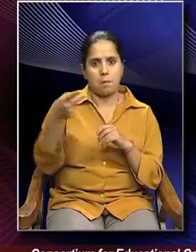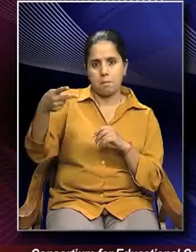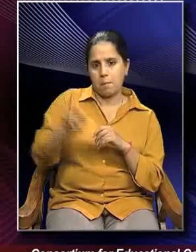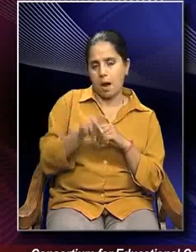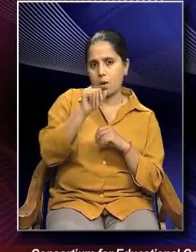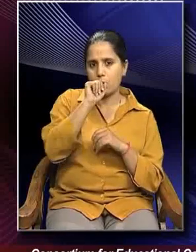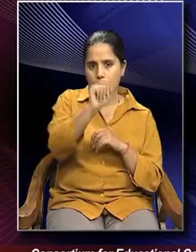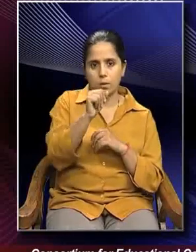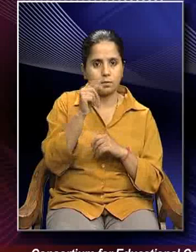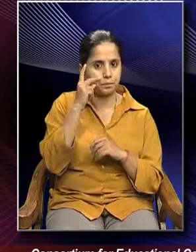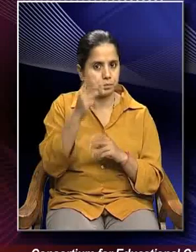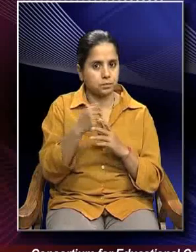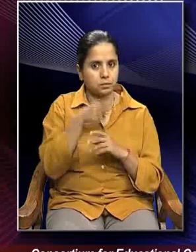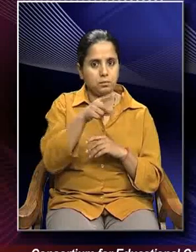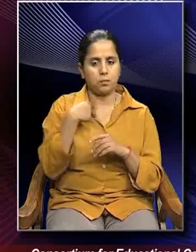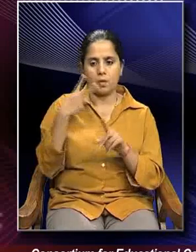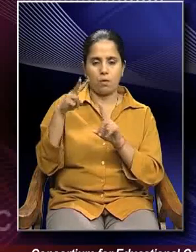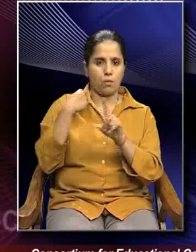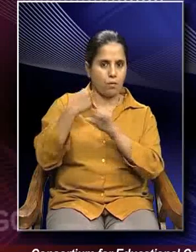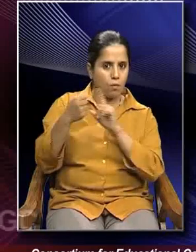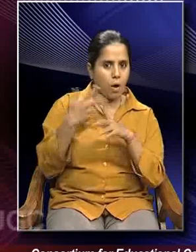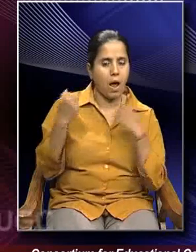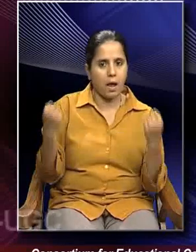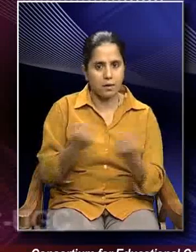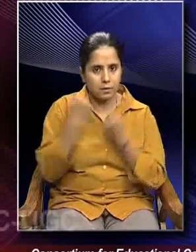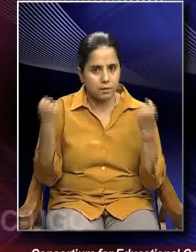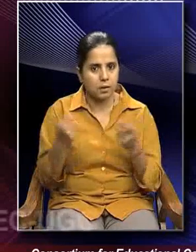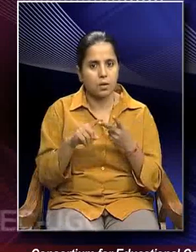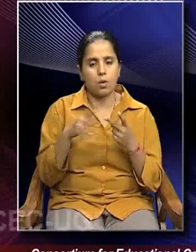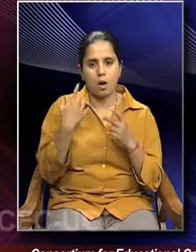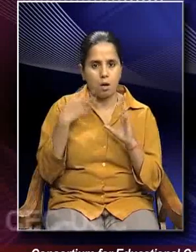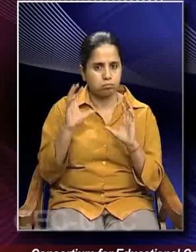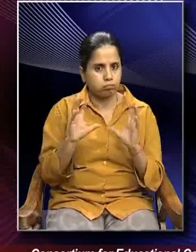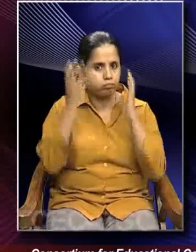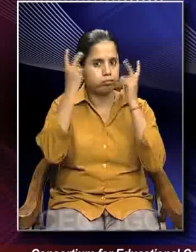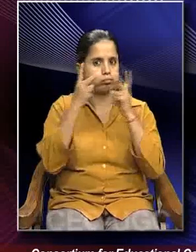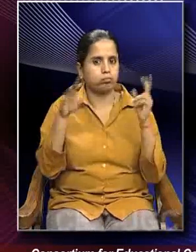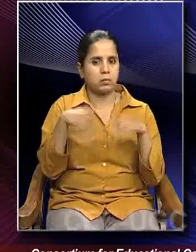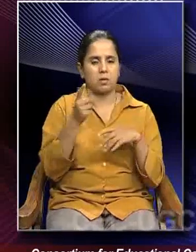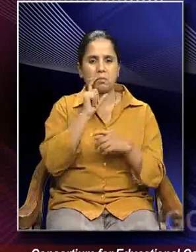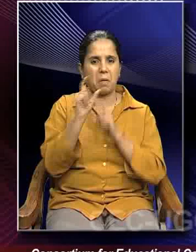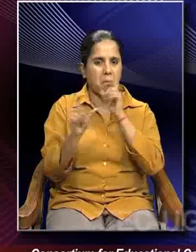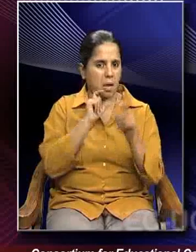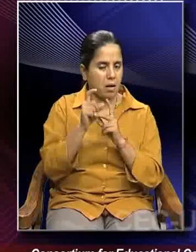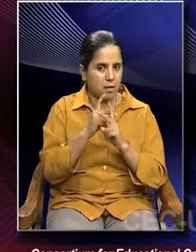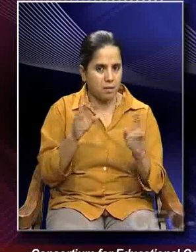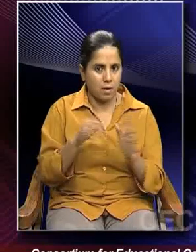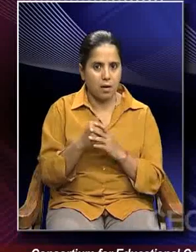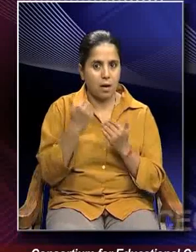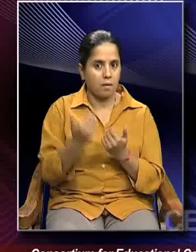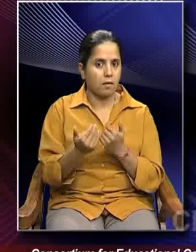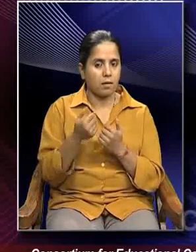a violent activity or maybe arrogance or a slang language. So